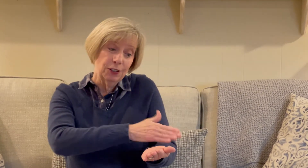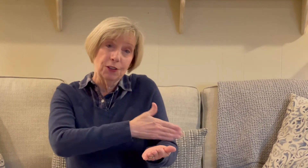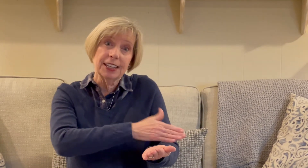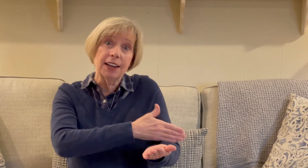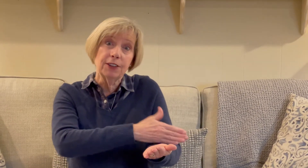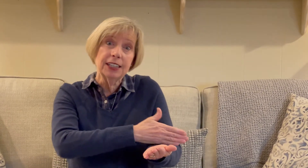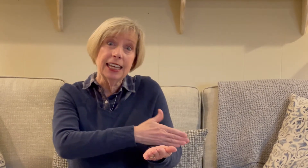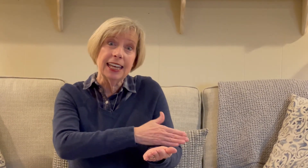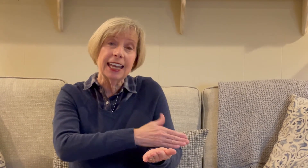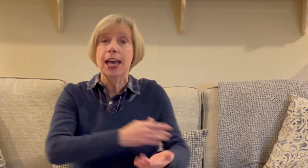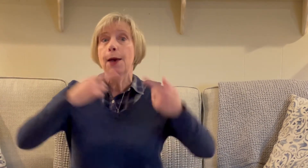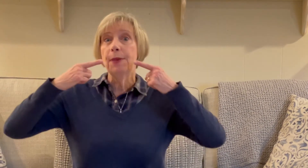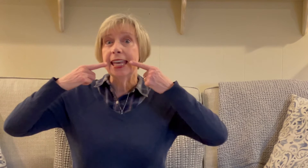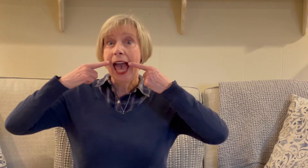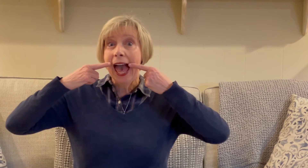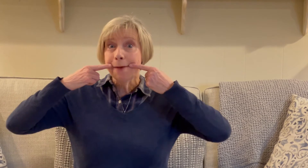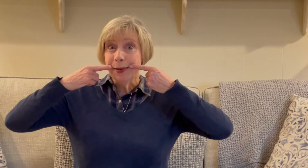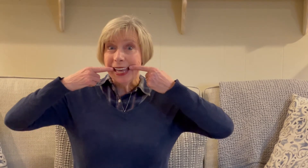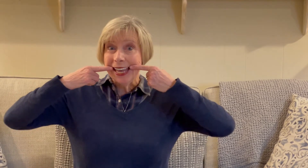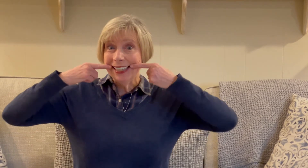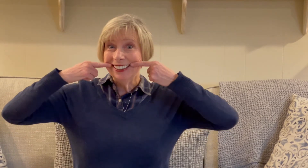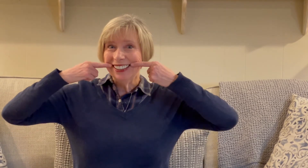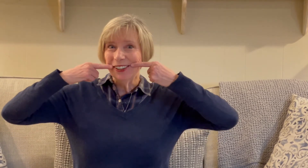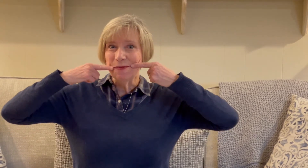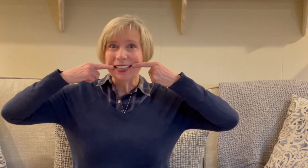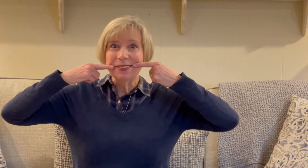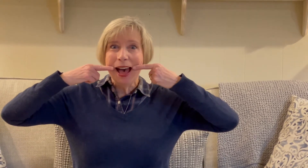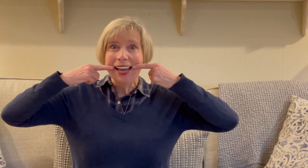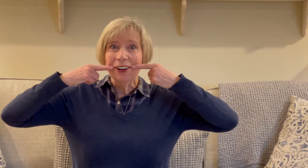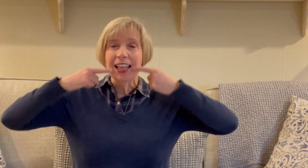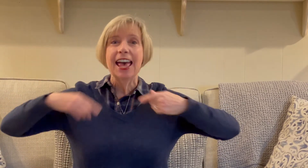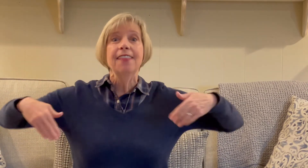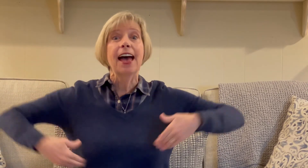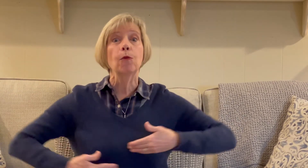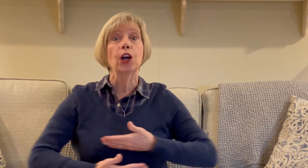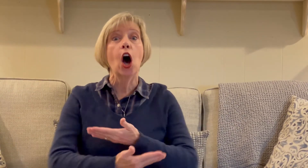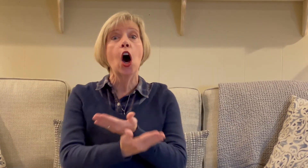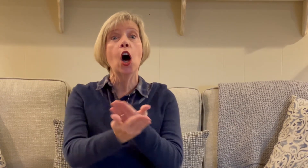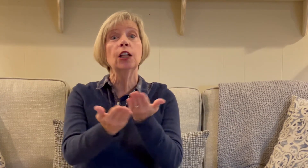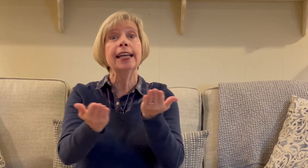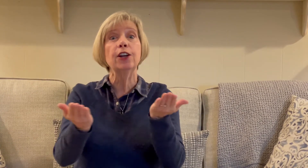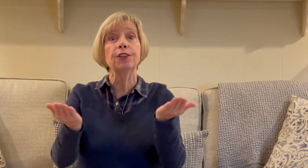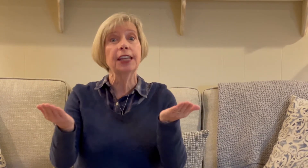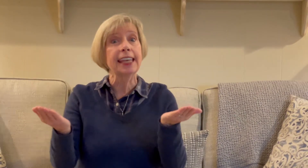the sign for sing. Be happy, show a big smile, that we're all here